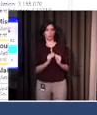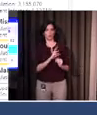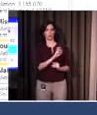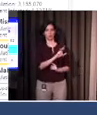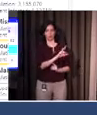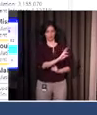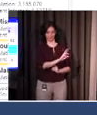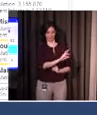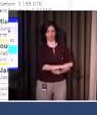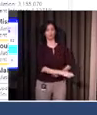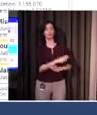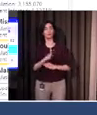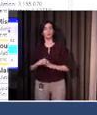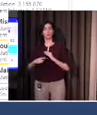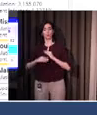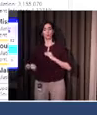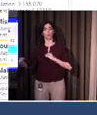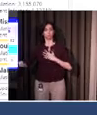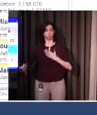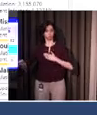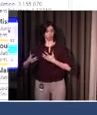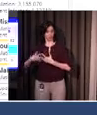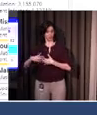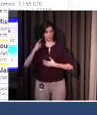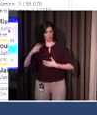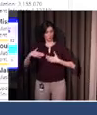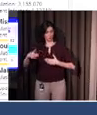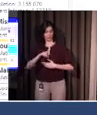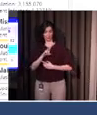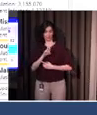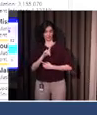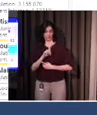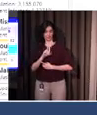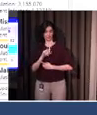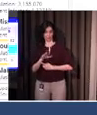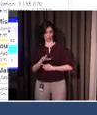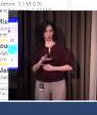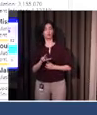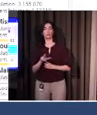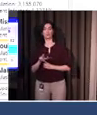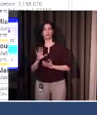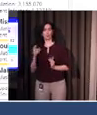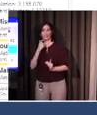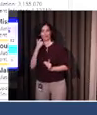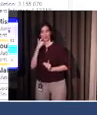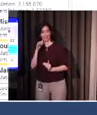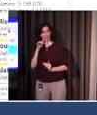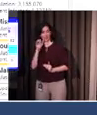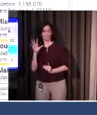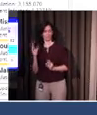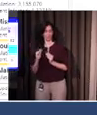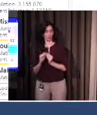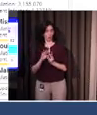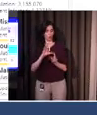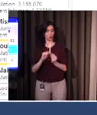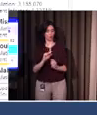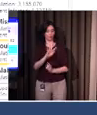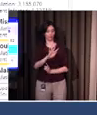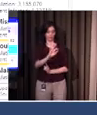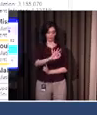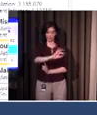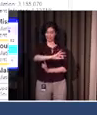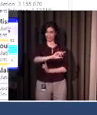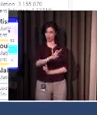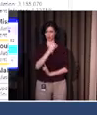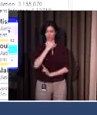patients are on ventilators. That's up 5 from yesterday. We know that many of the recent outbreaks